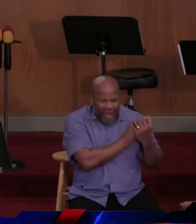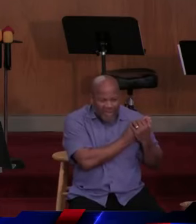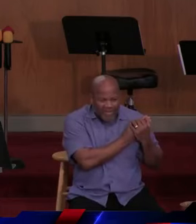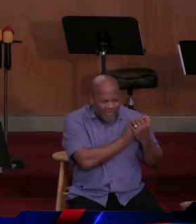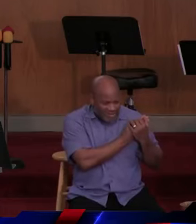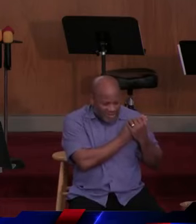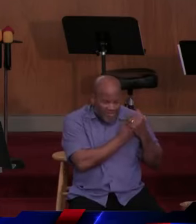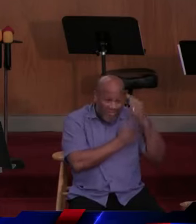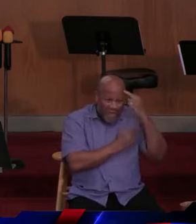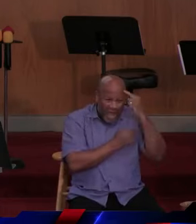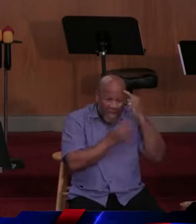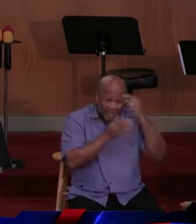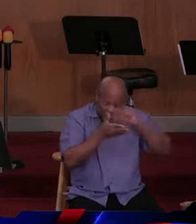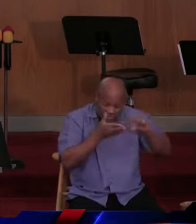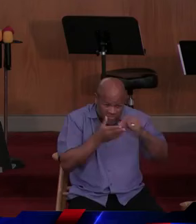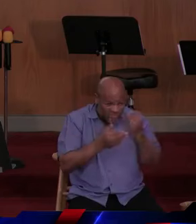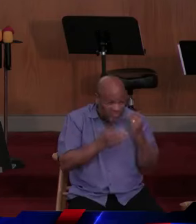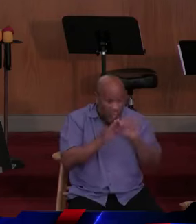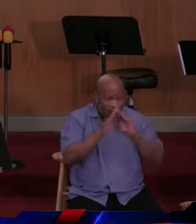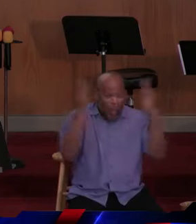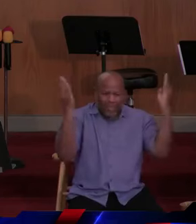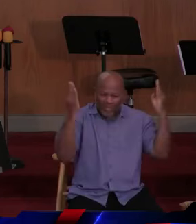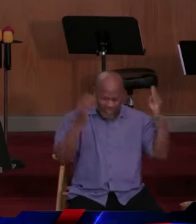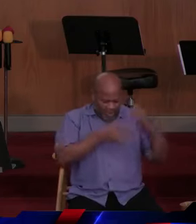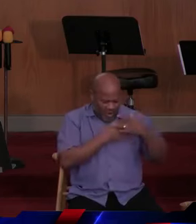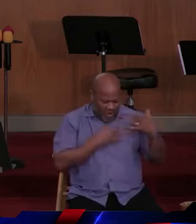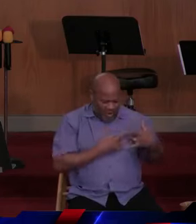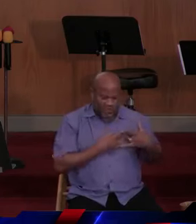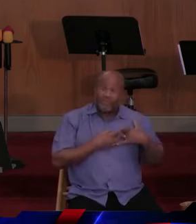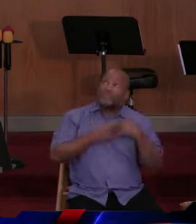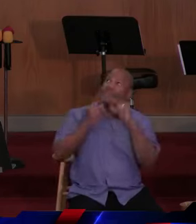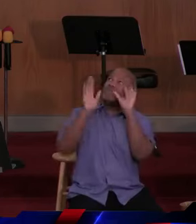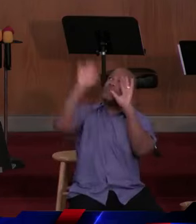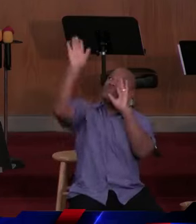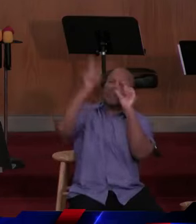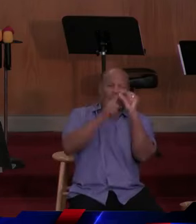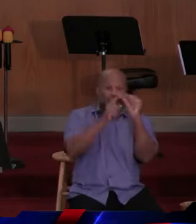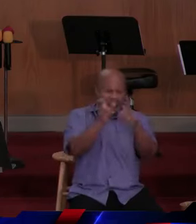God. Verse 32 says it like this.